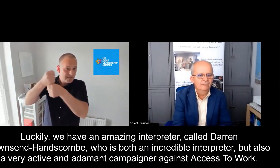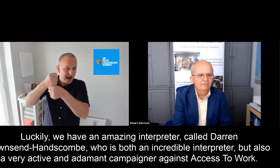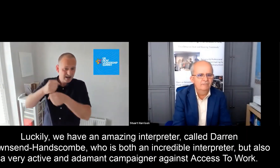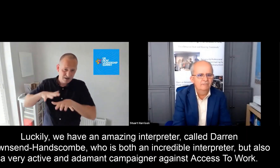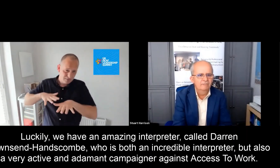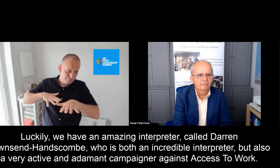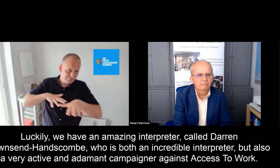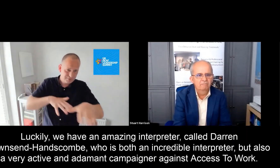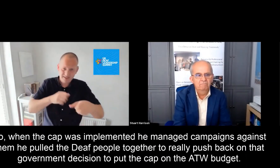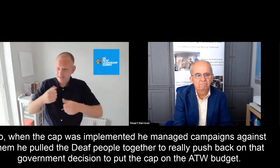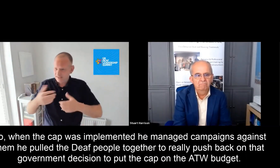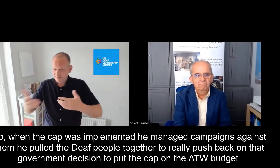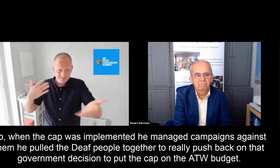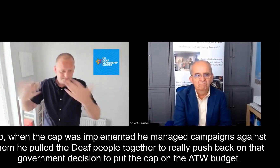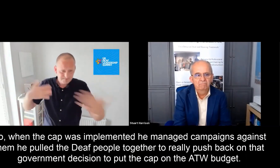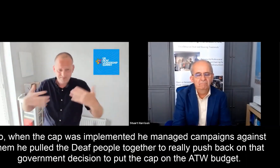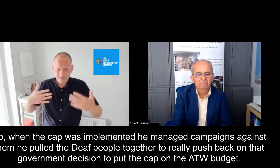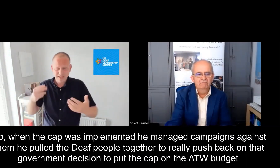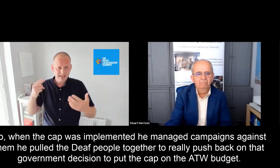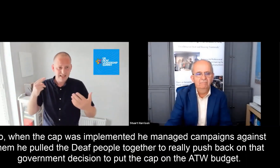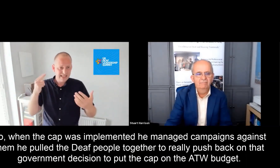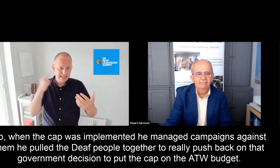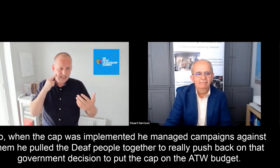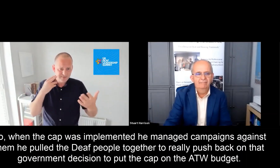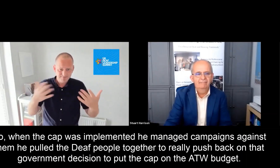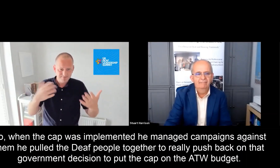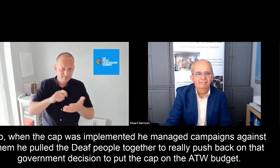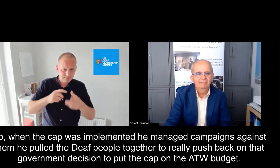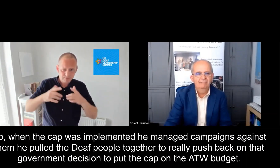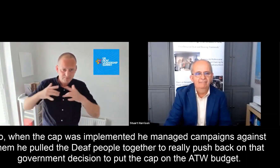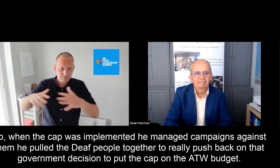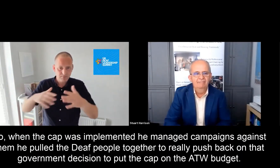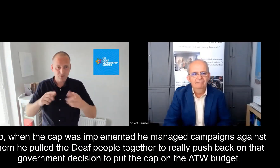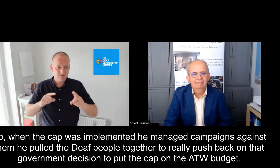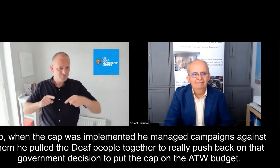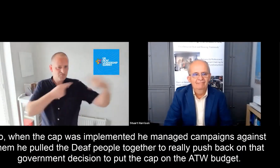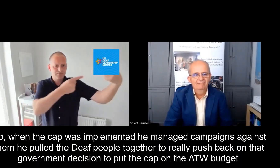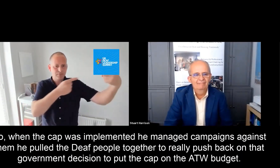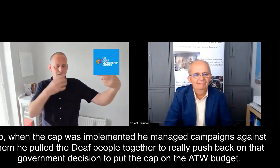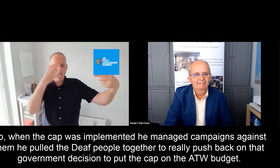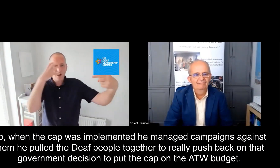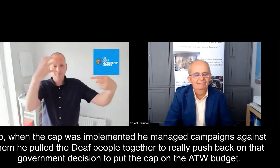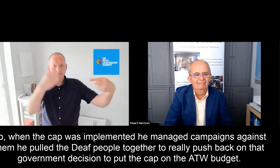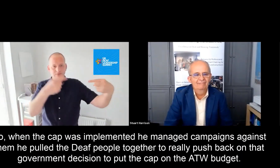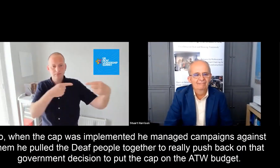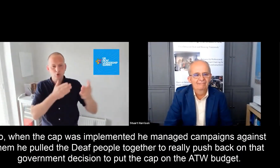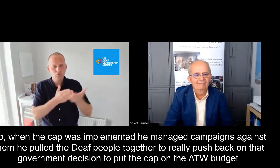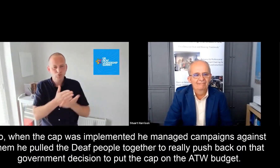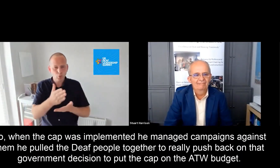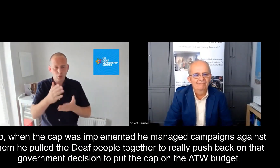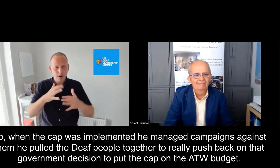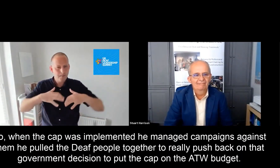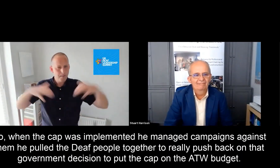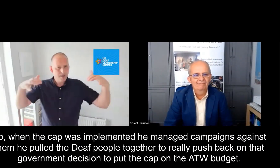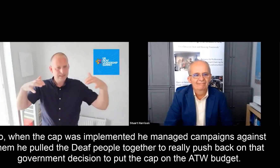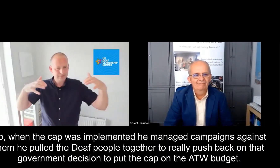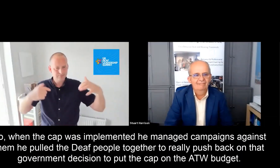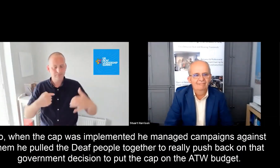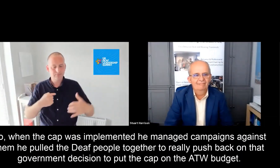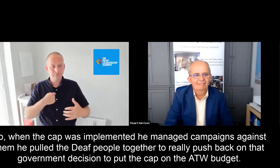work. So when the cap was implemented, he managed campaigns against them. He pulled deaf people together to really push back on that government decision